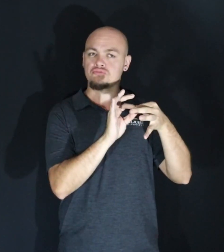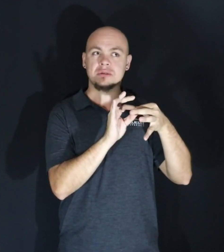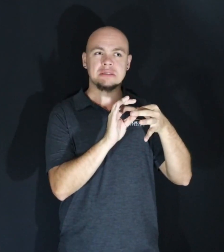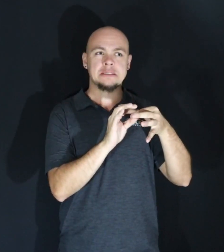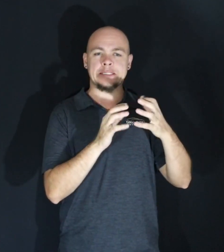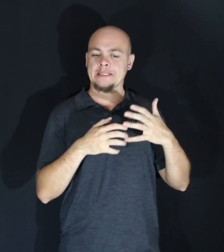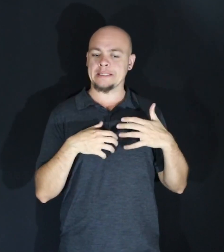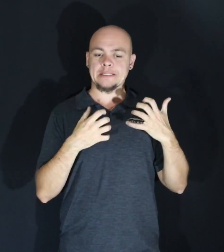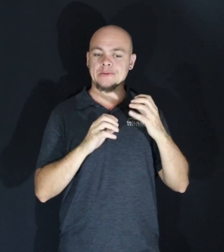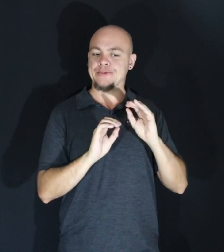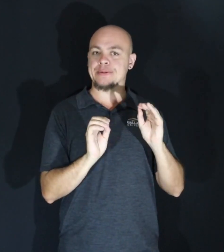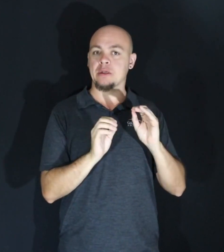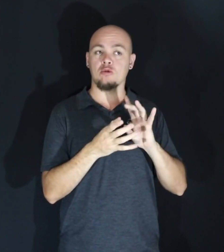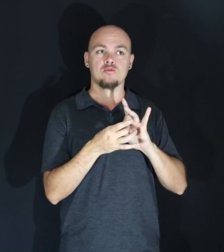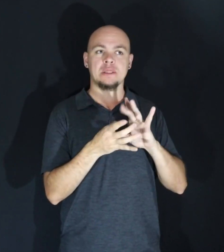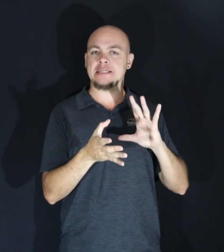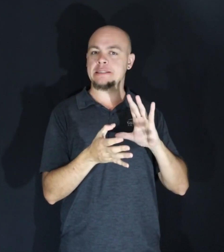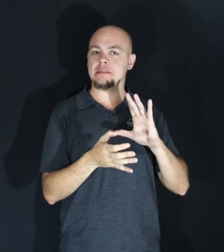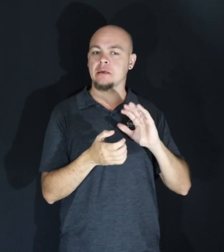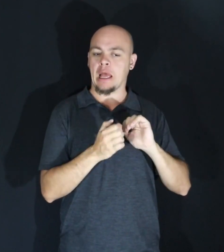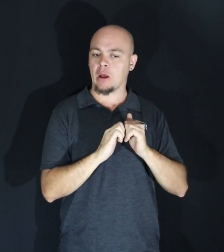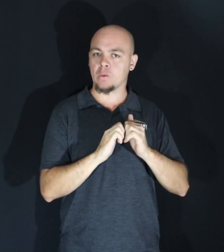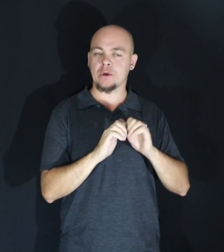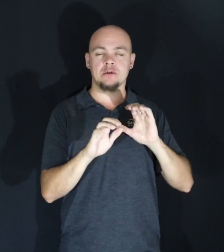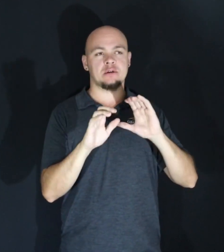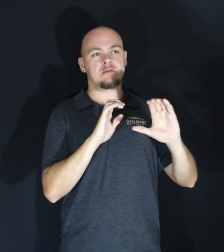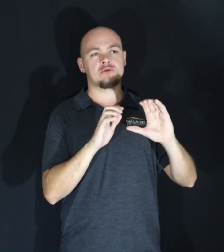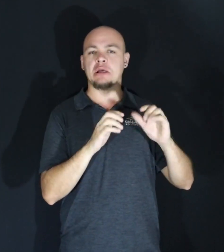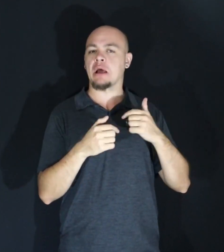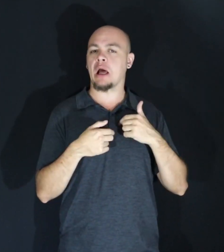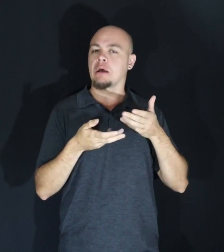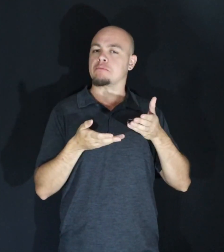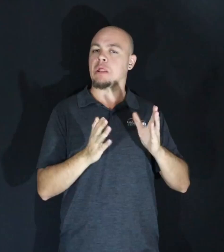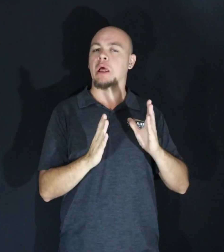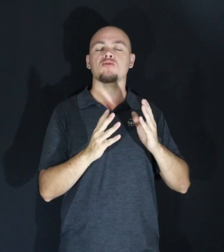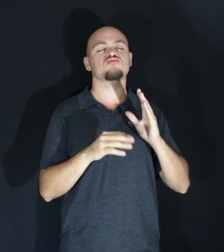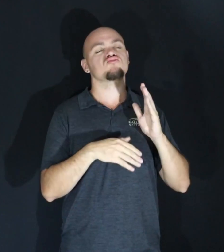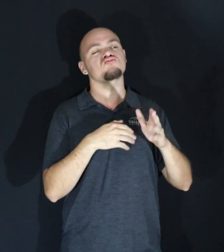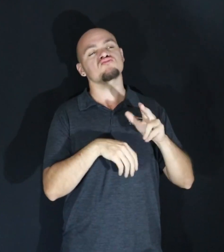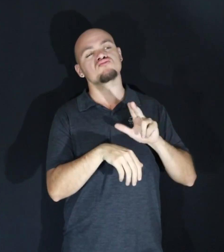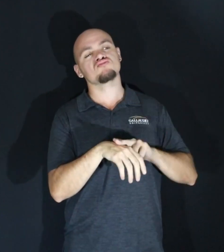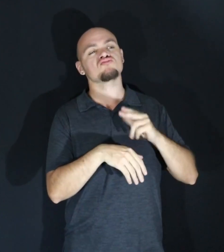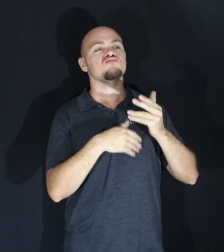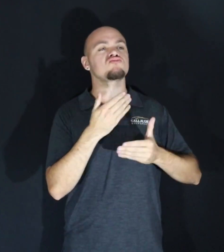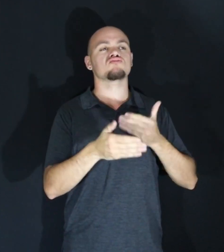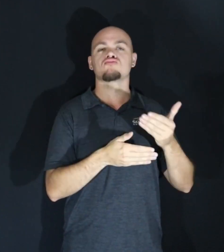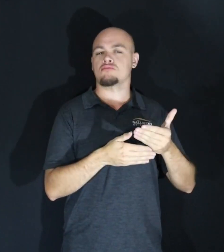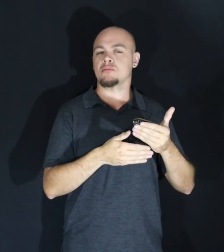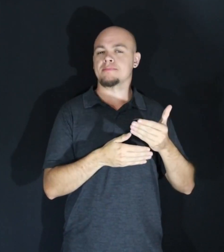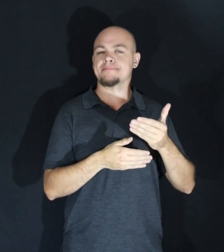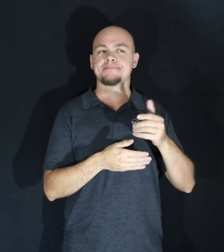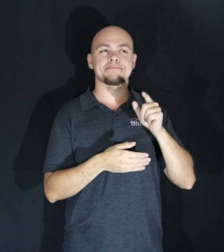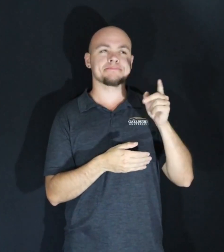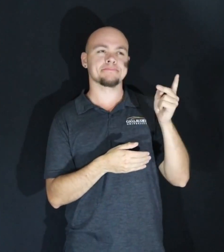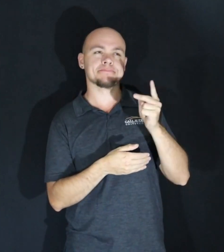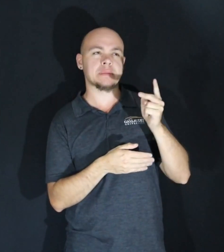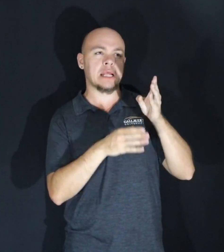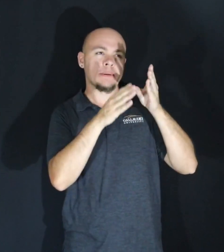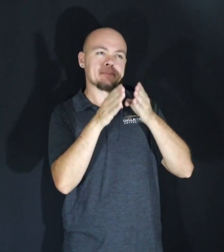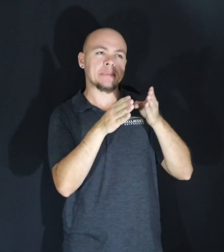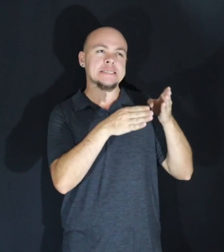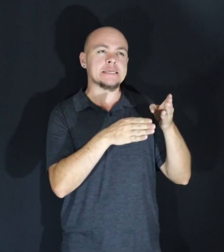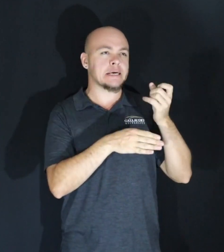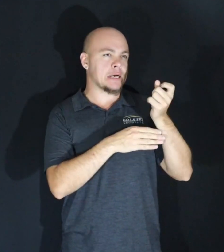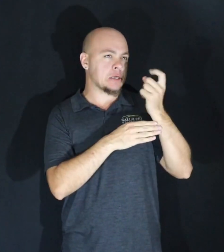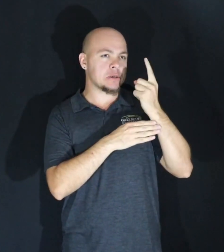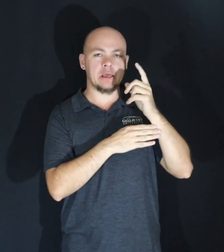animosity, the release looked like a conversation that I allowed to happen organically. I was able to understand who they are as people and not